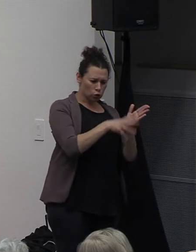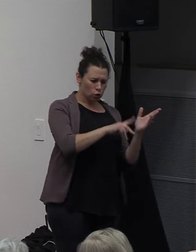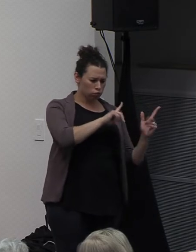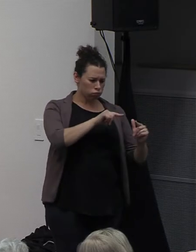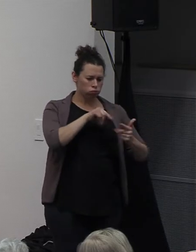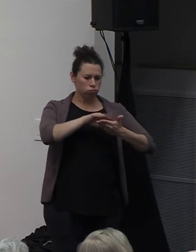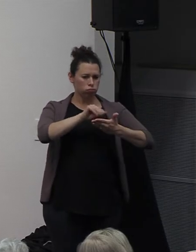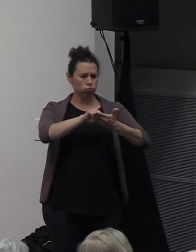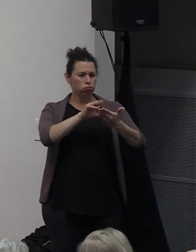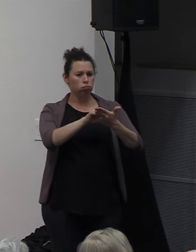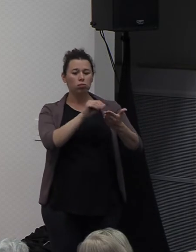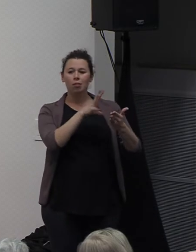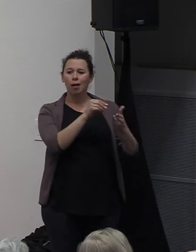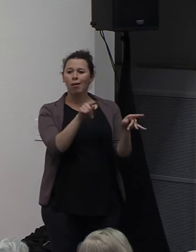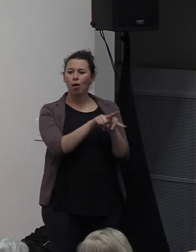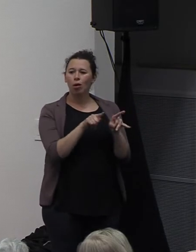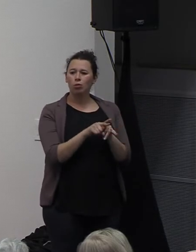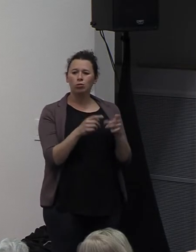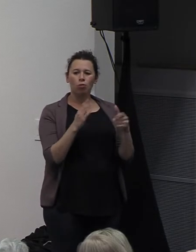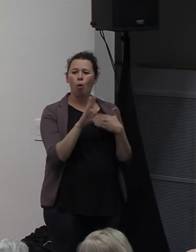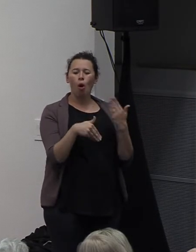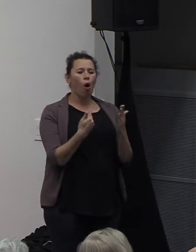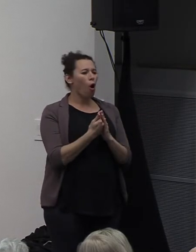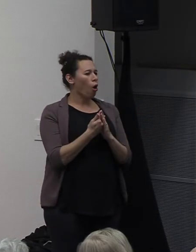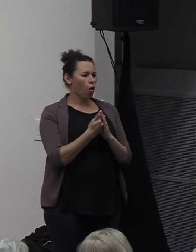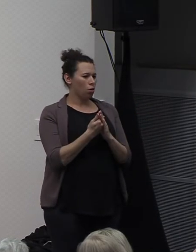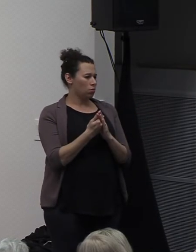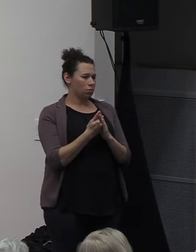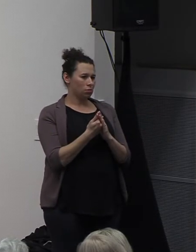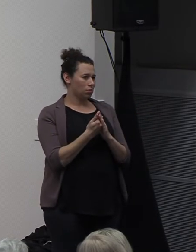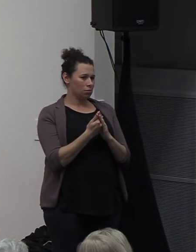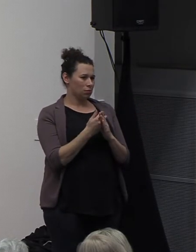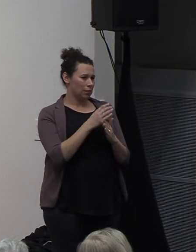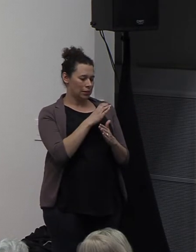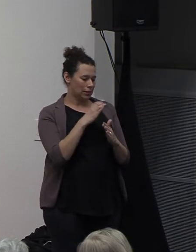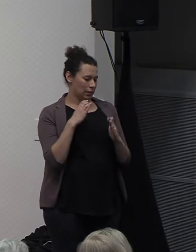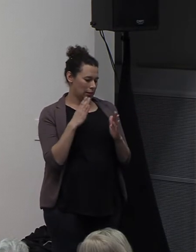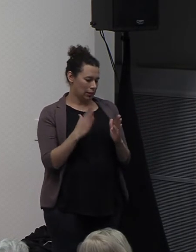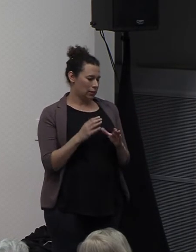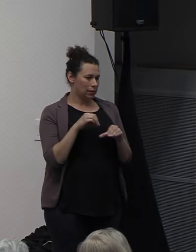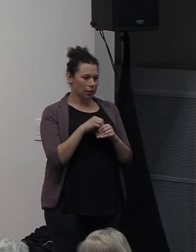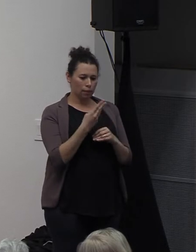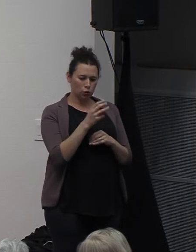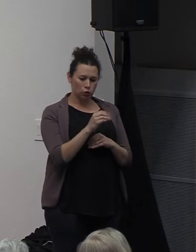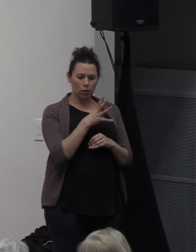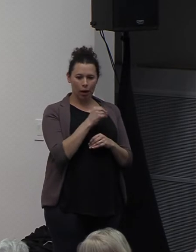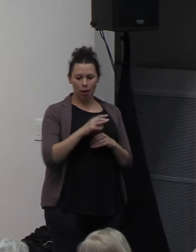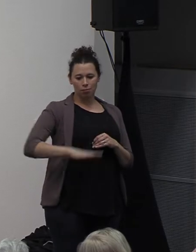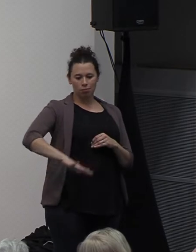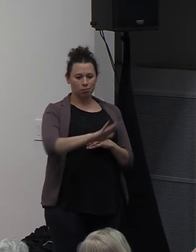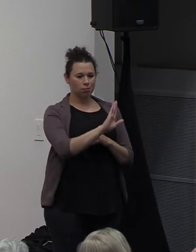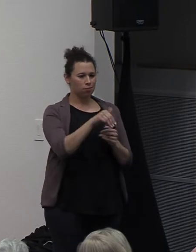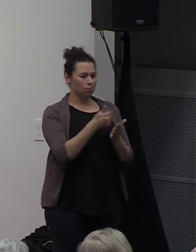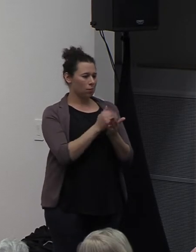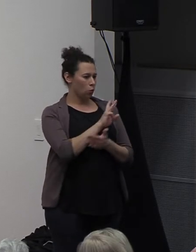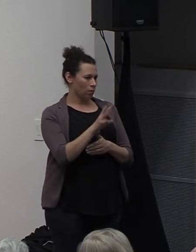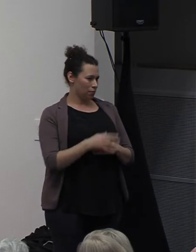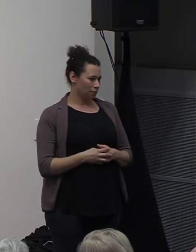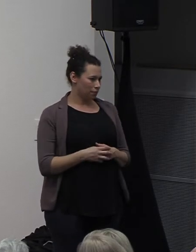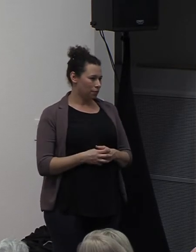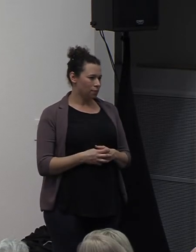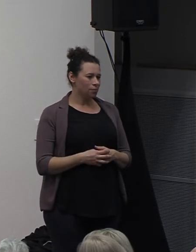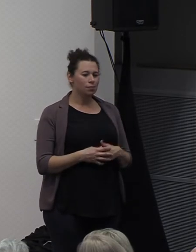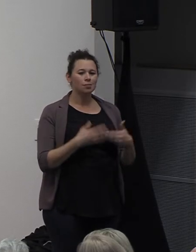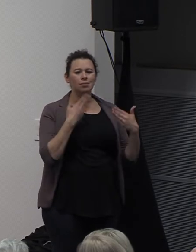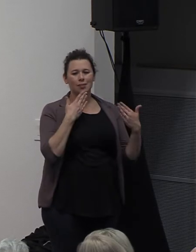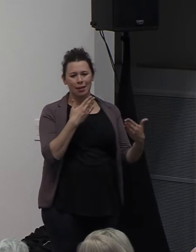of Missouri and throughout the Midwest. We would like to thank Helen Turner, Director of Education and Interpretation,